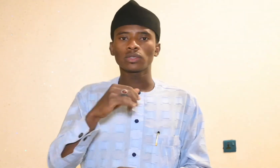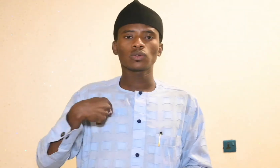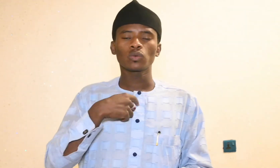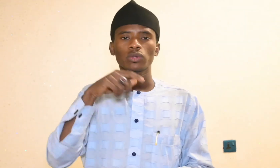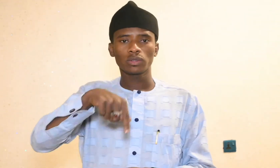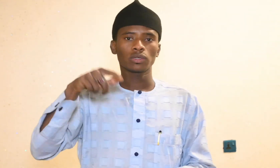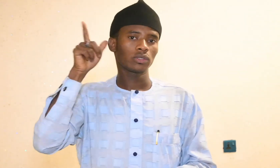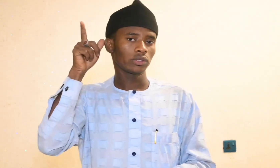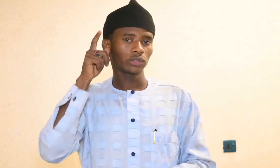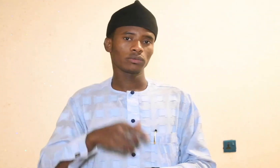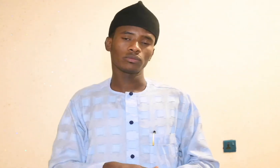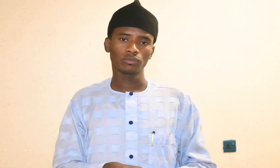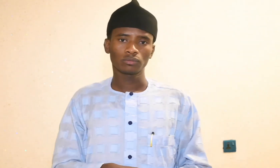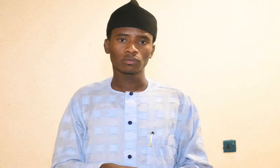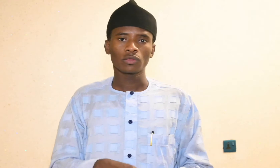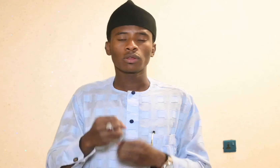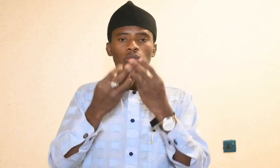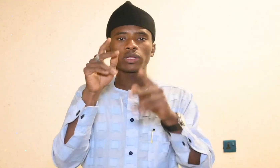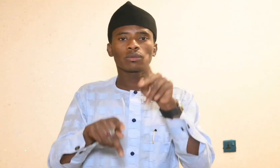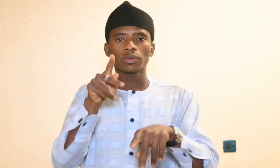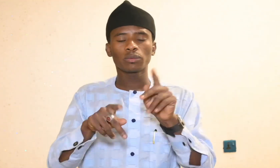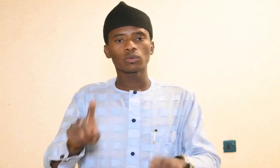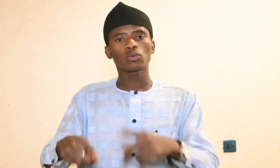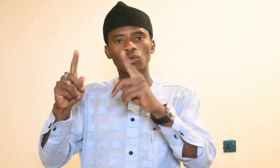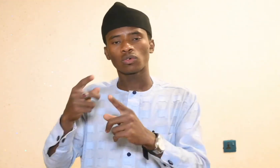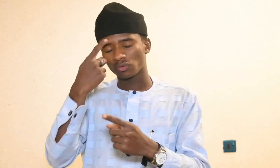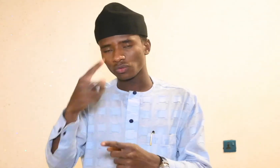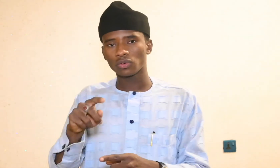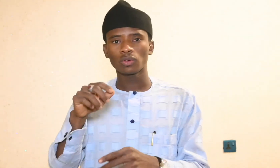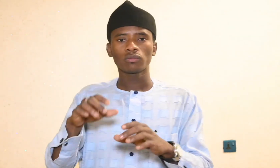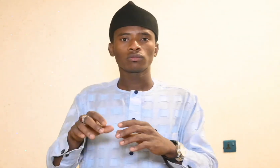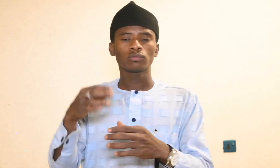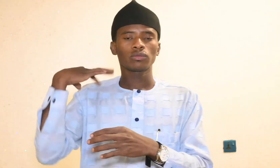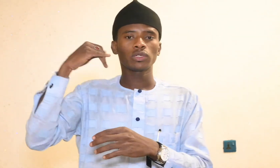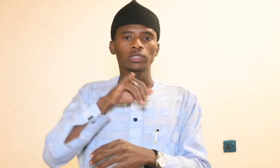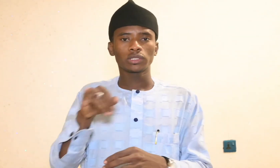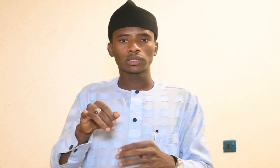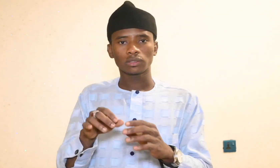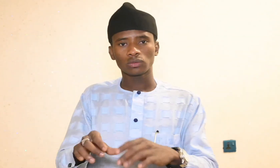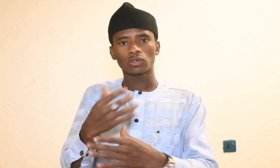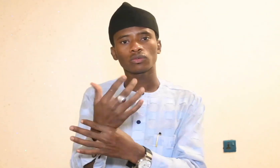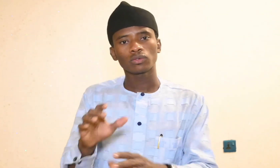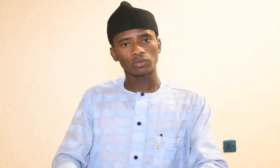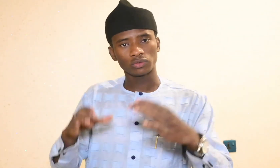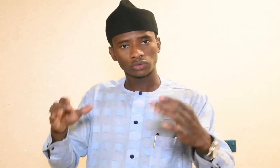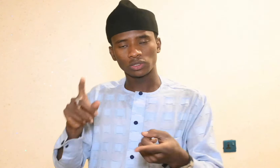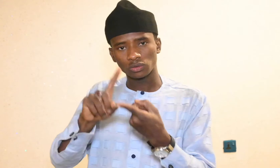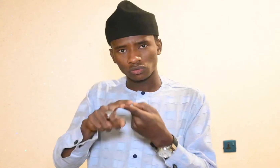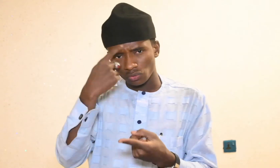realistic. Many people go for volunteering opportunity hoping that as they are working in that